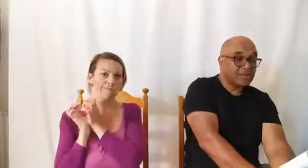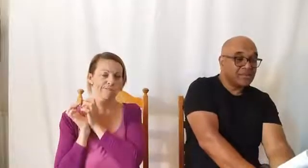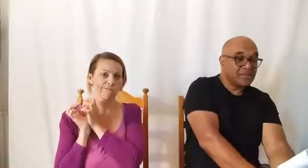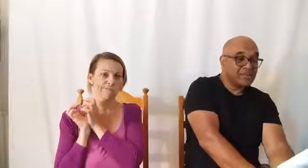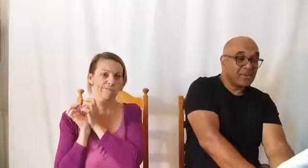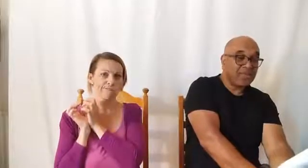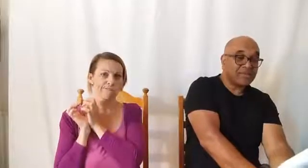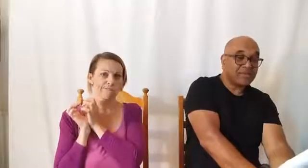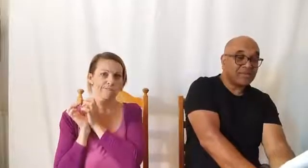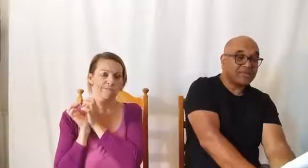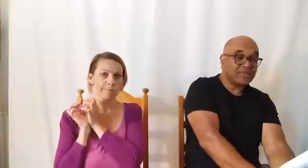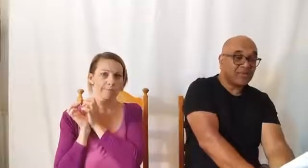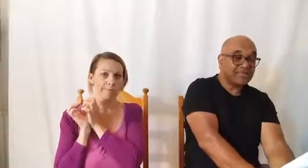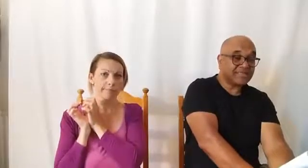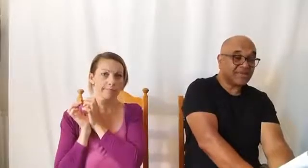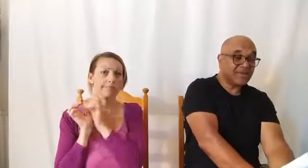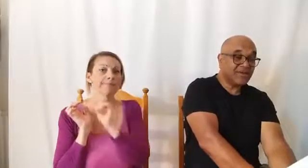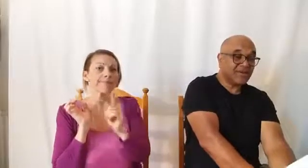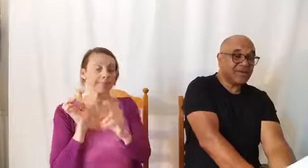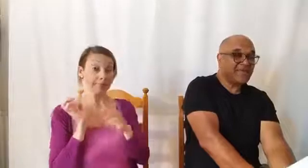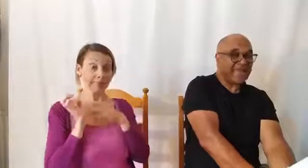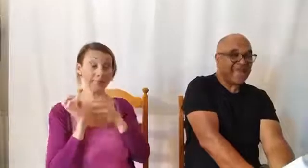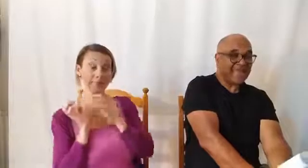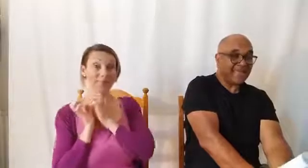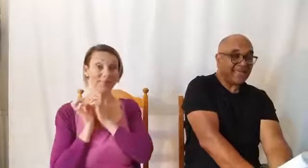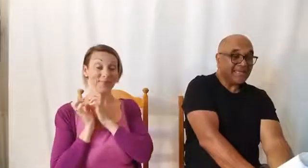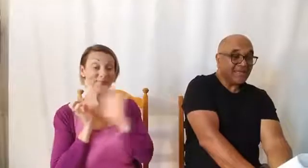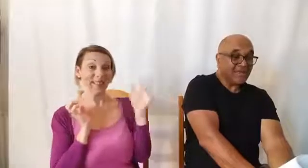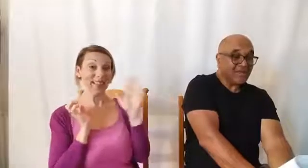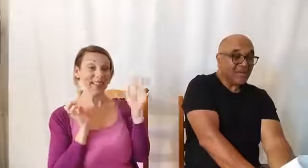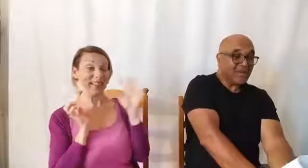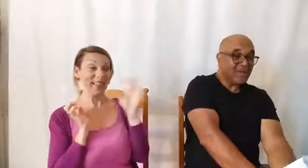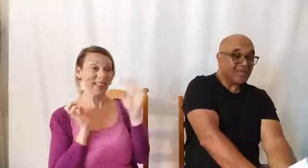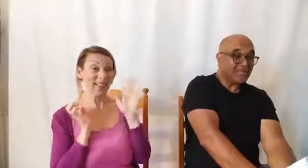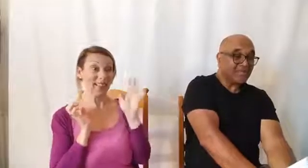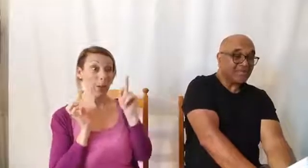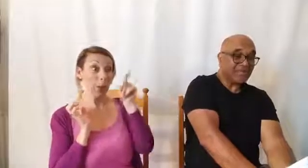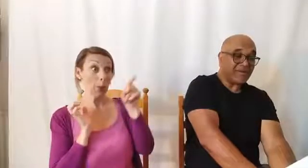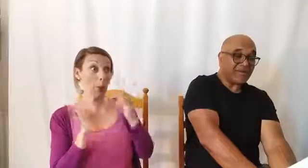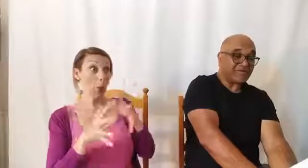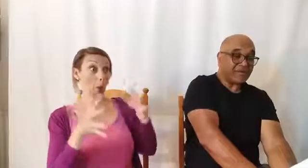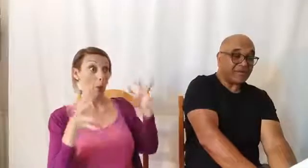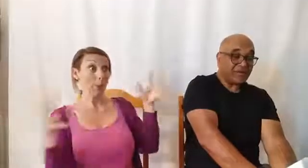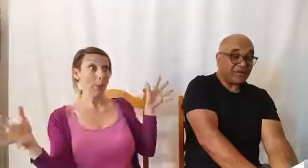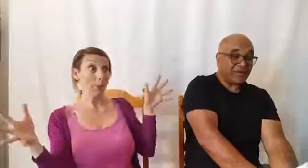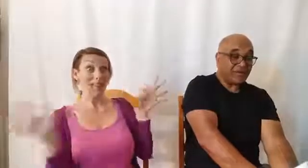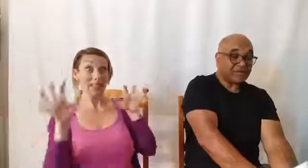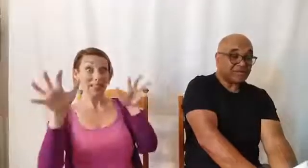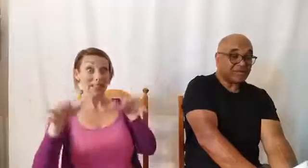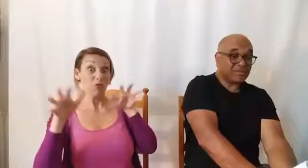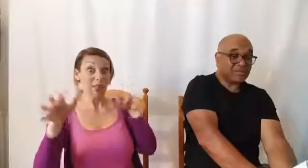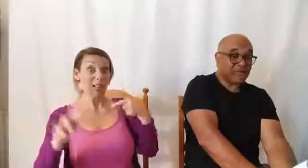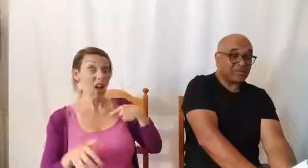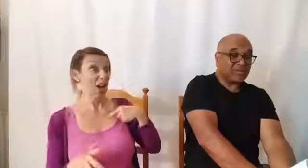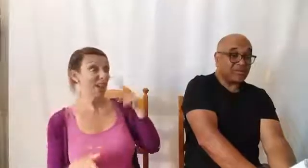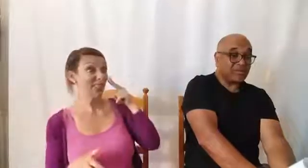So in Ben's nicest voice he said, "Hooray! You are the biggest creature I've ever seen, and I want so much for you to